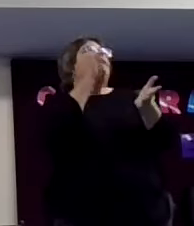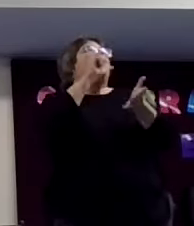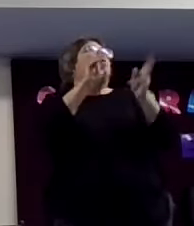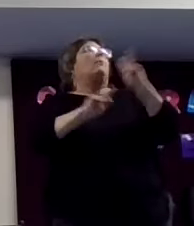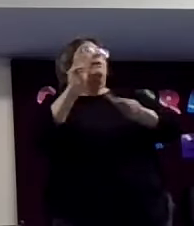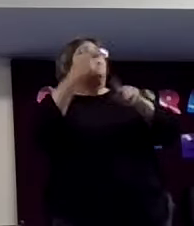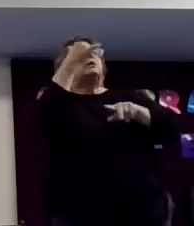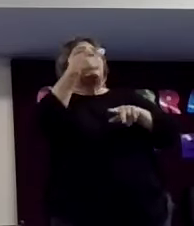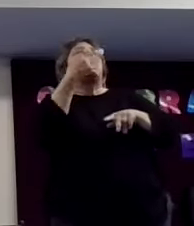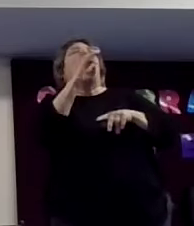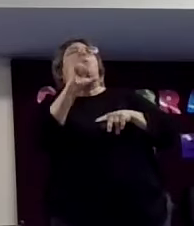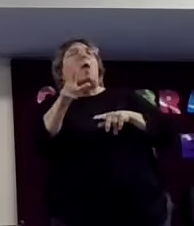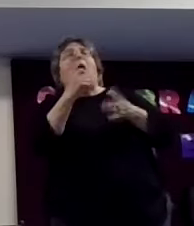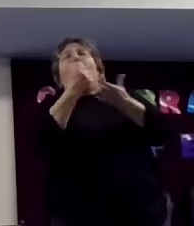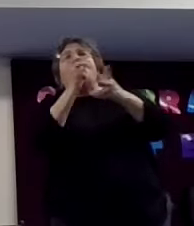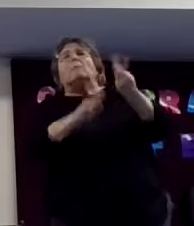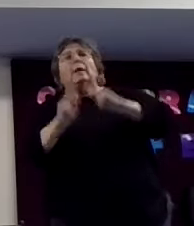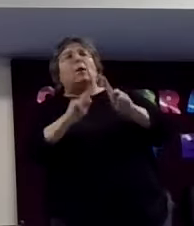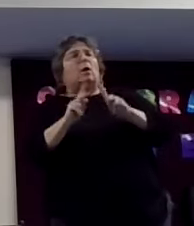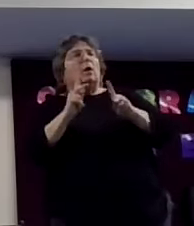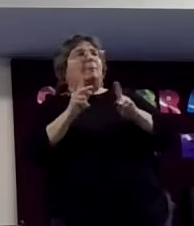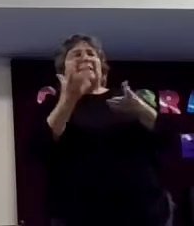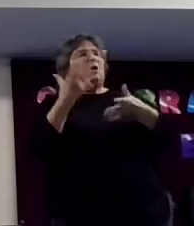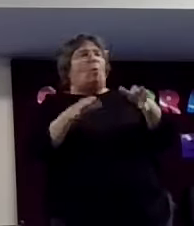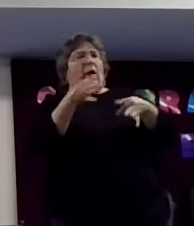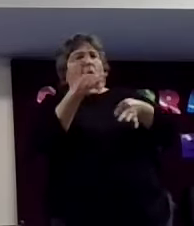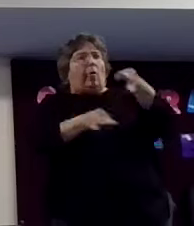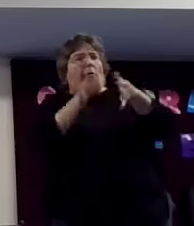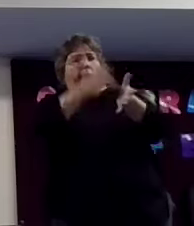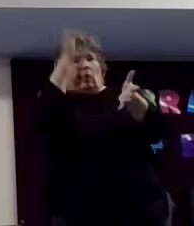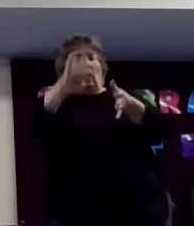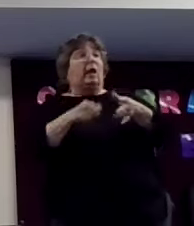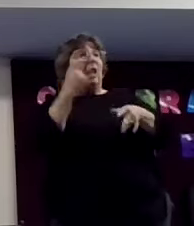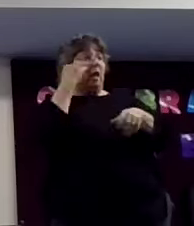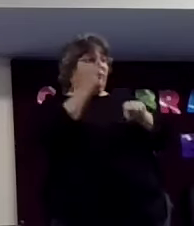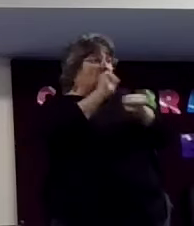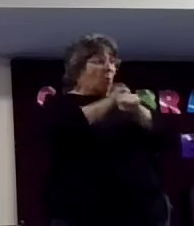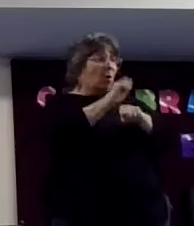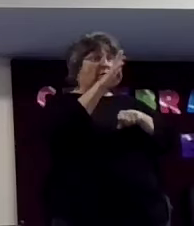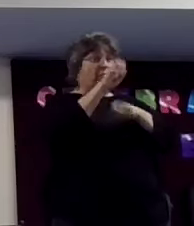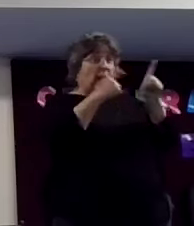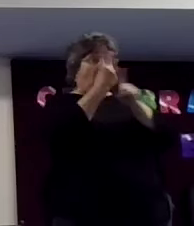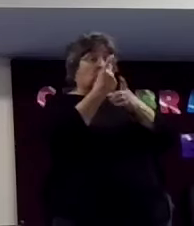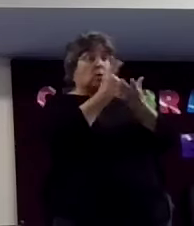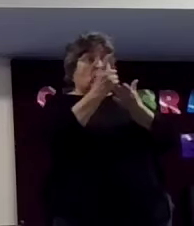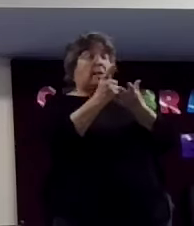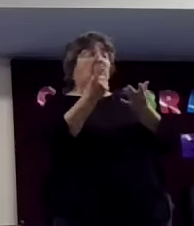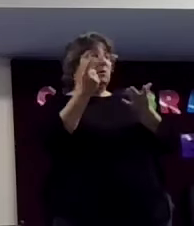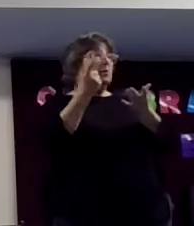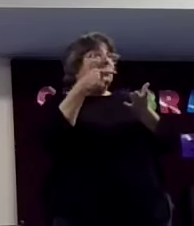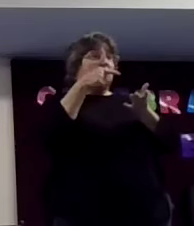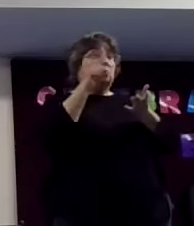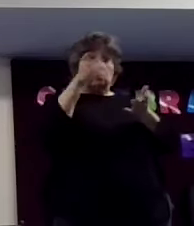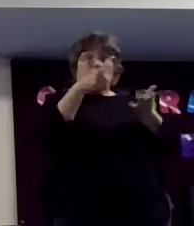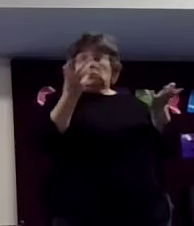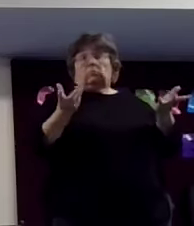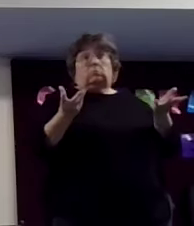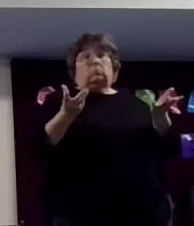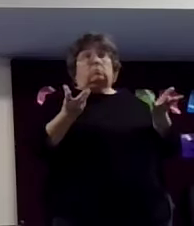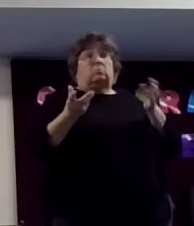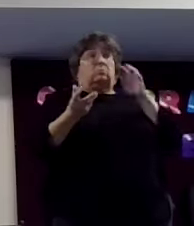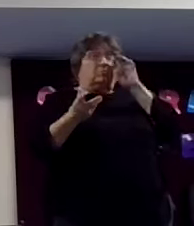of because they have goodwill and they want to help people. It's my opinion that if you work your 40 hours a week at a job, you